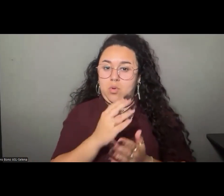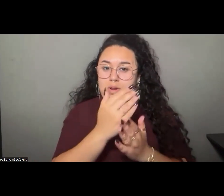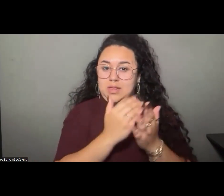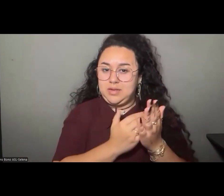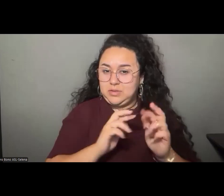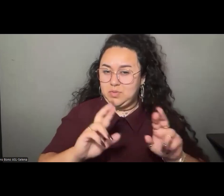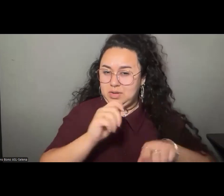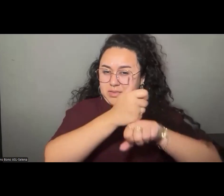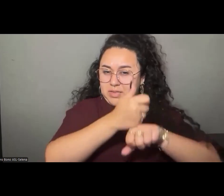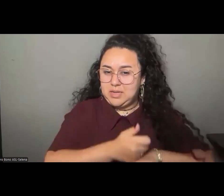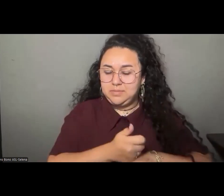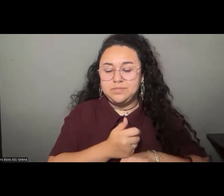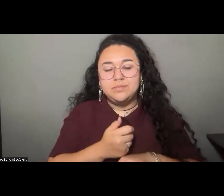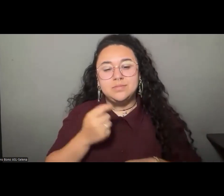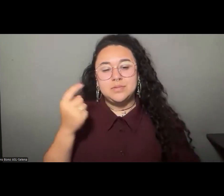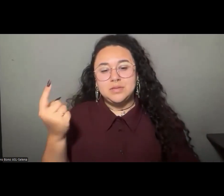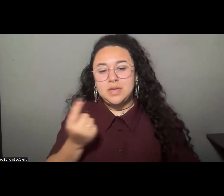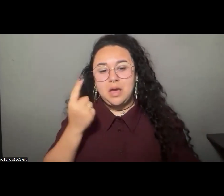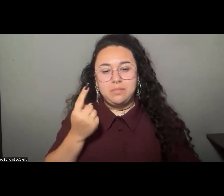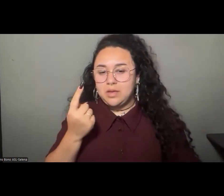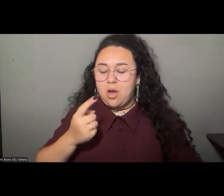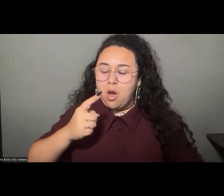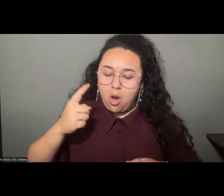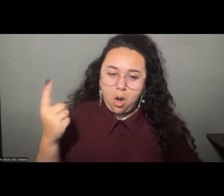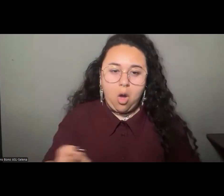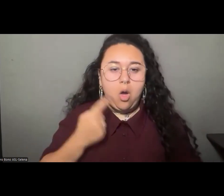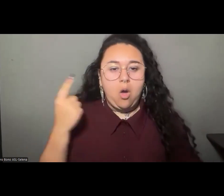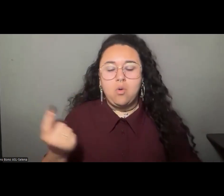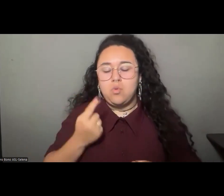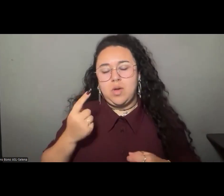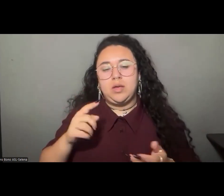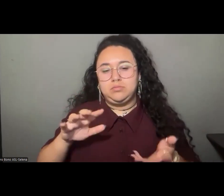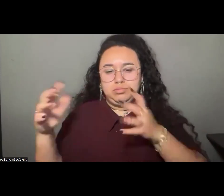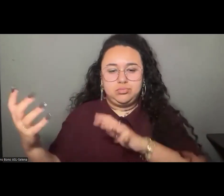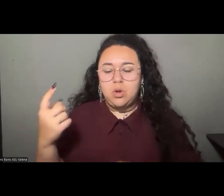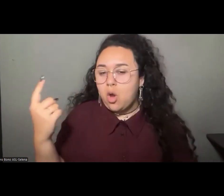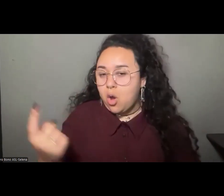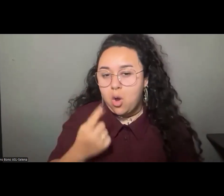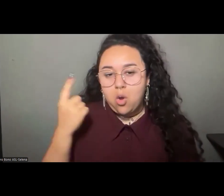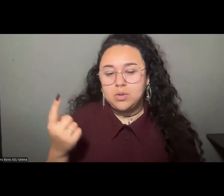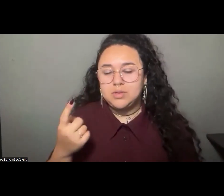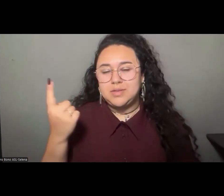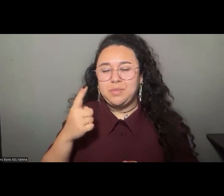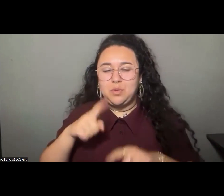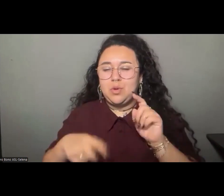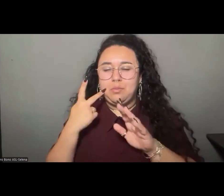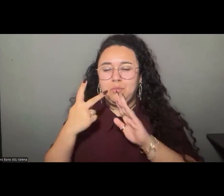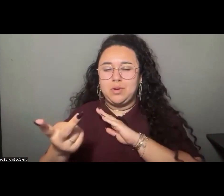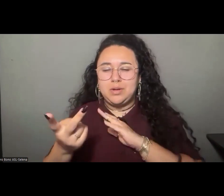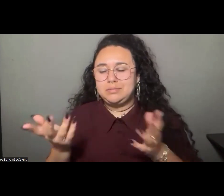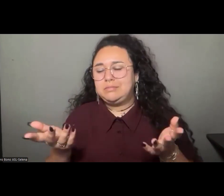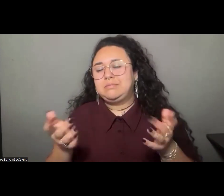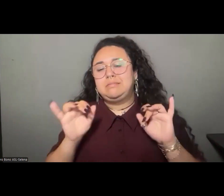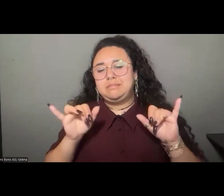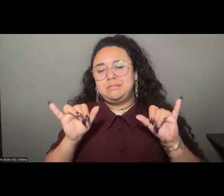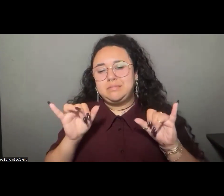what? Something always still goes wrong. Like there's always the thing that you didn't anticipate. And that's both because